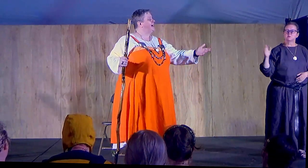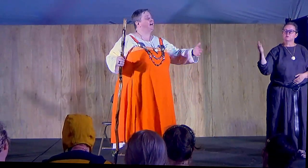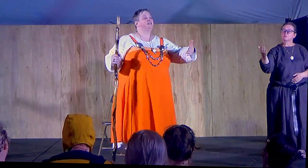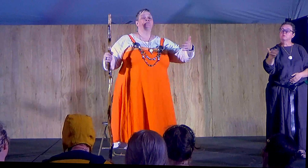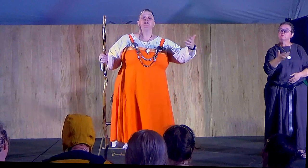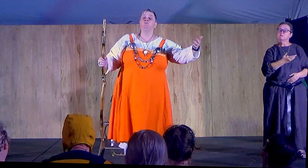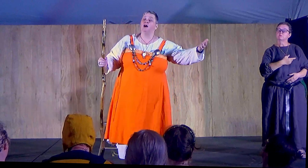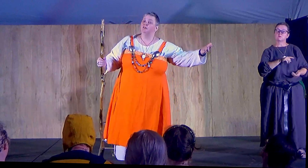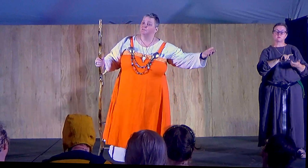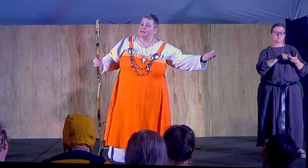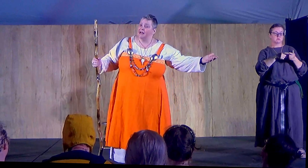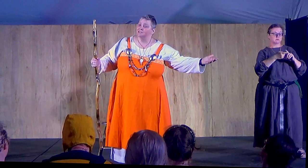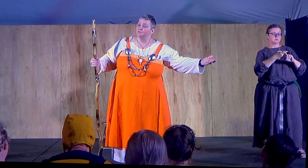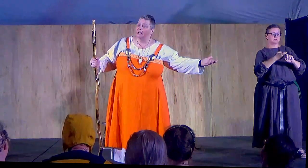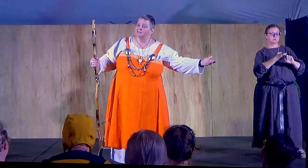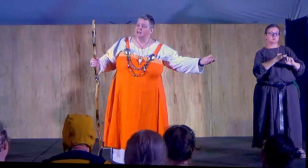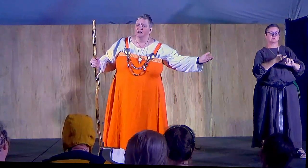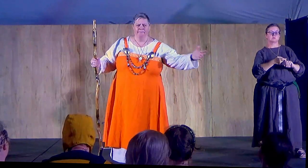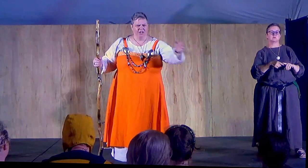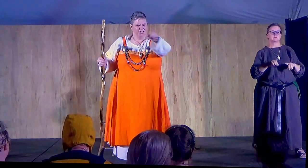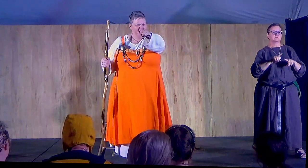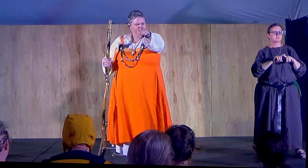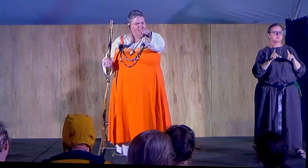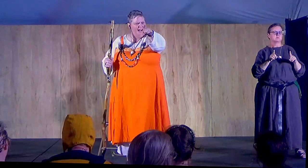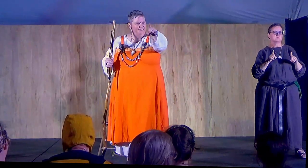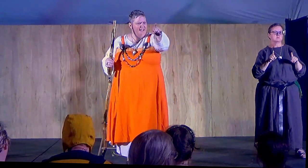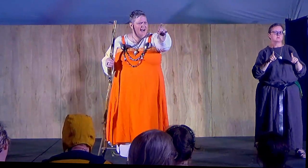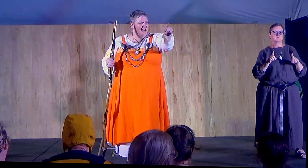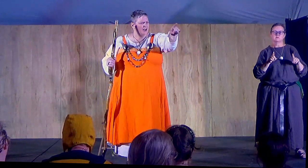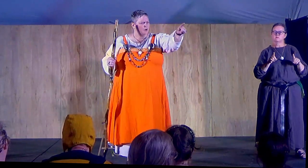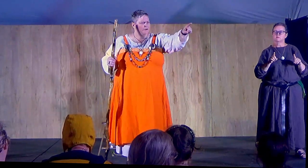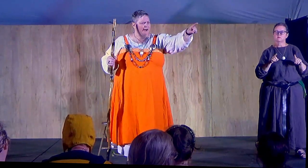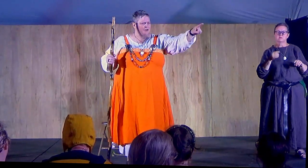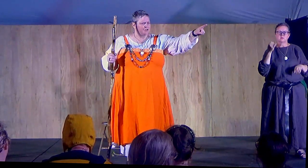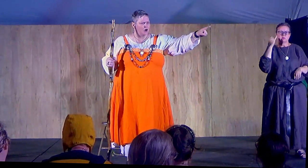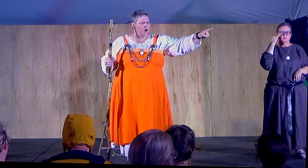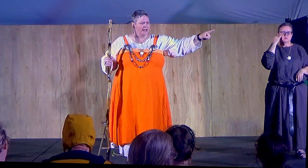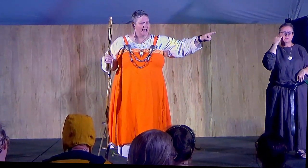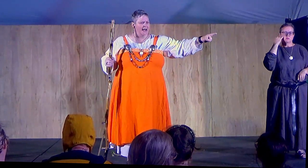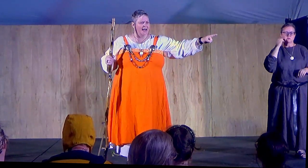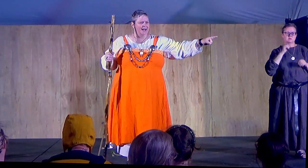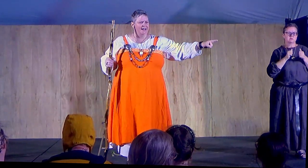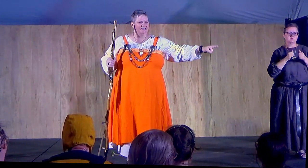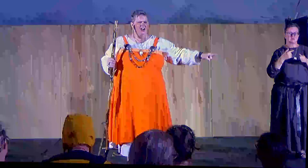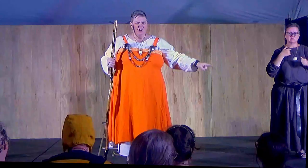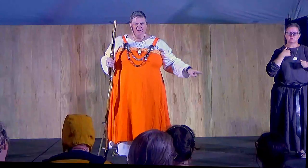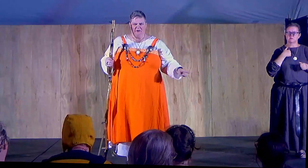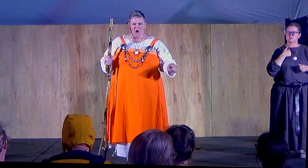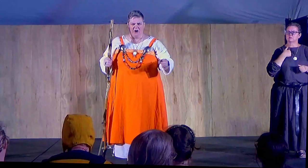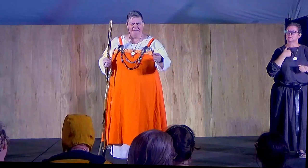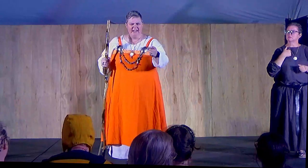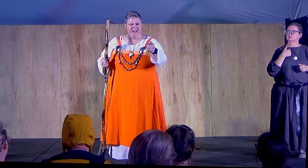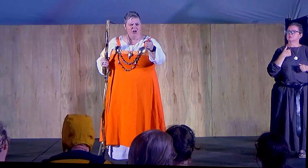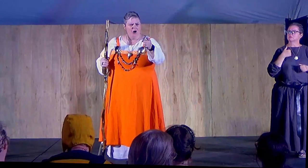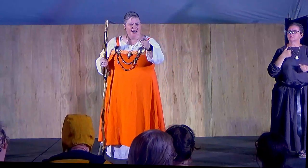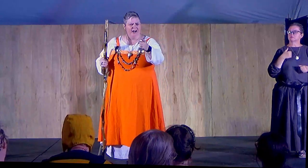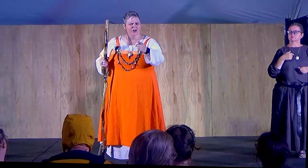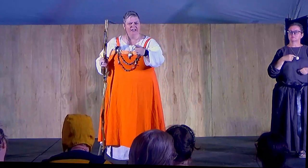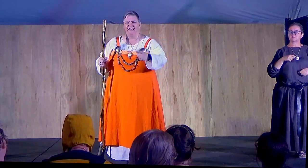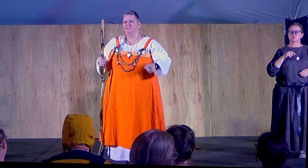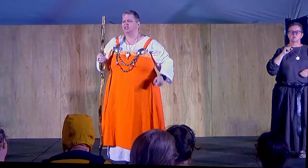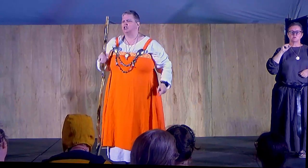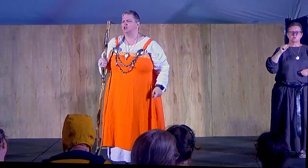as allies, be welcomed as friends, but tempt not the ire of our strong hand. For if any